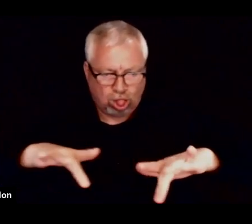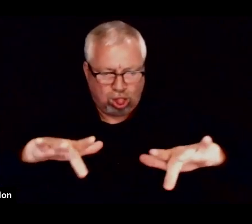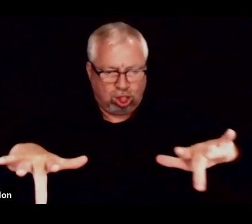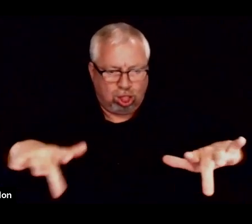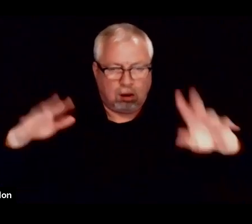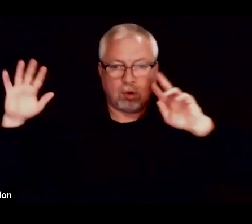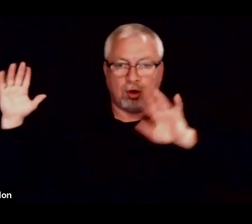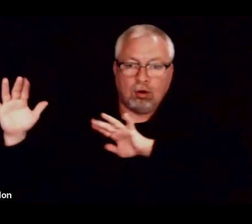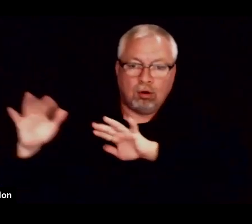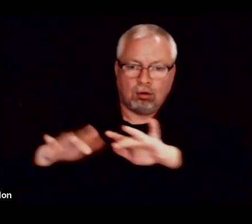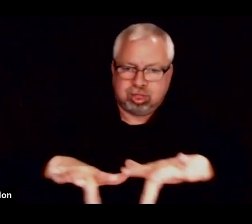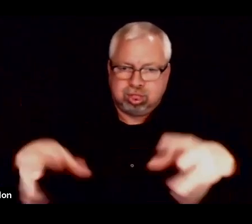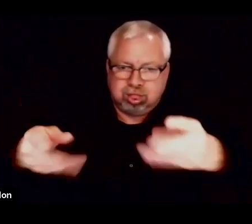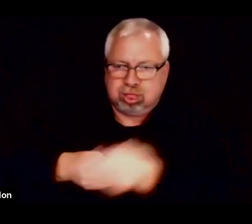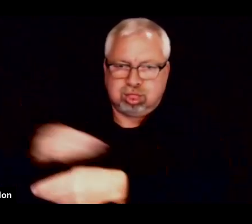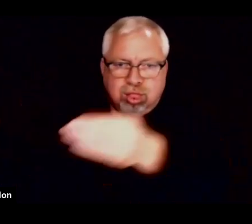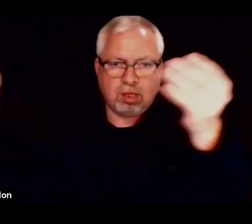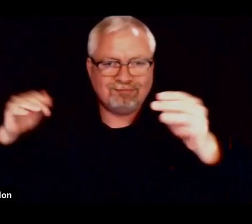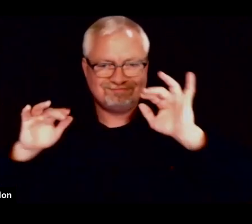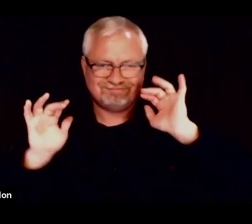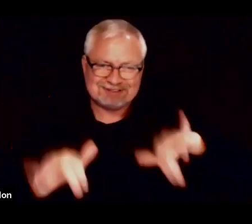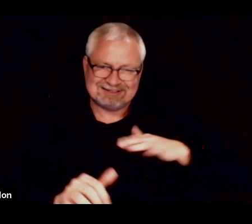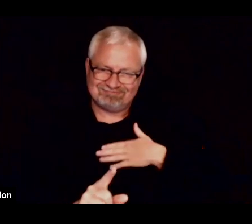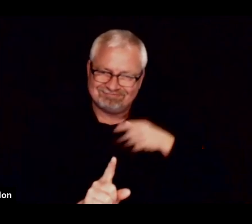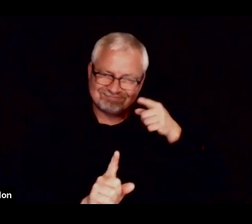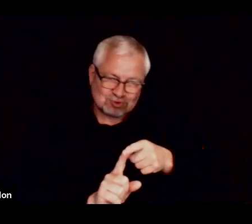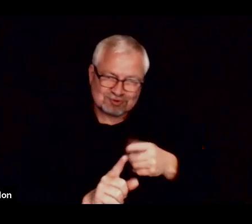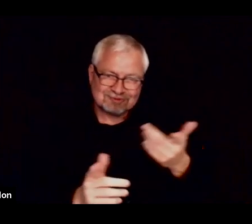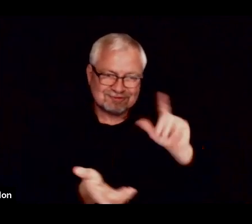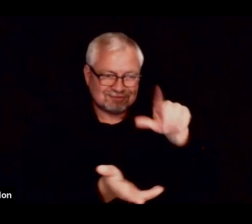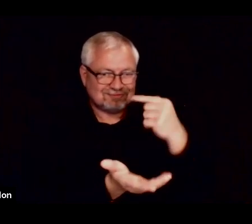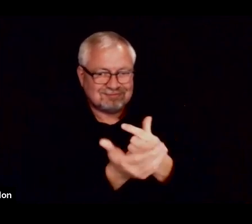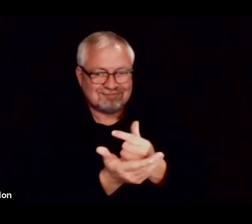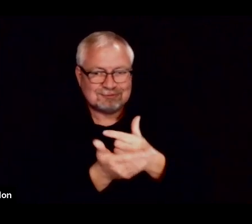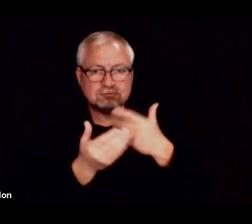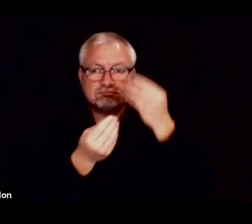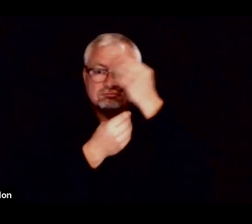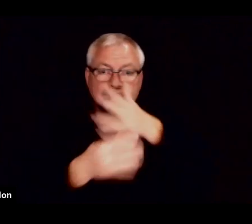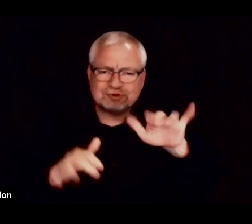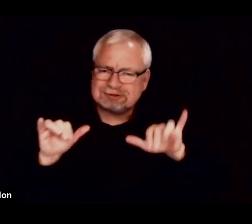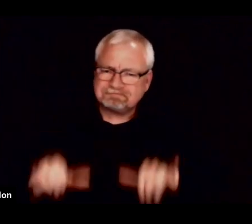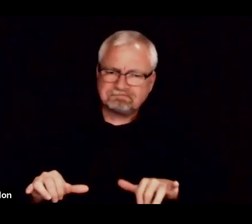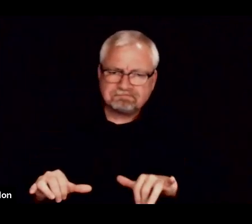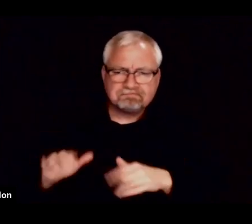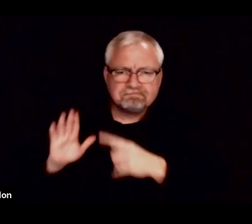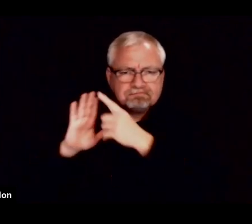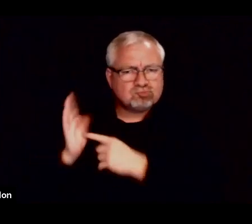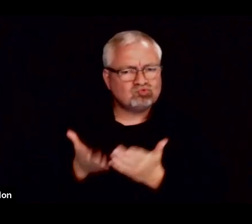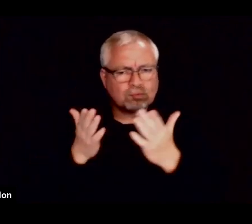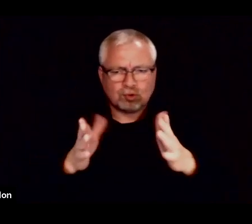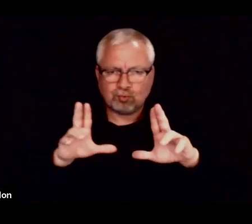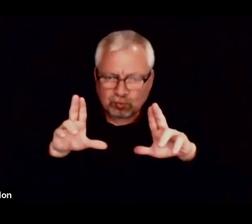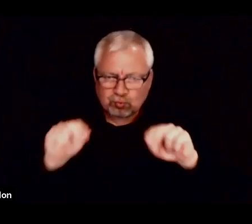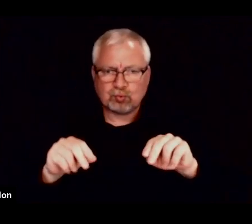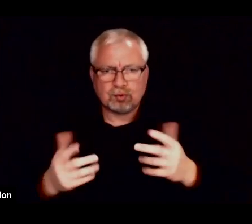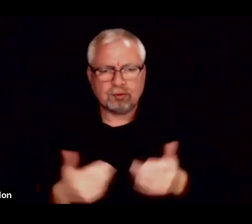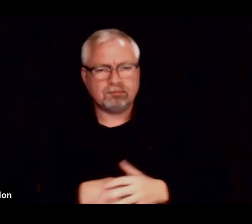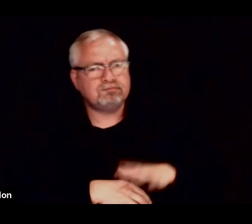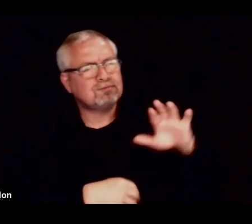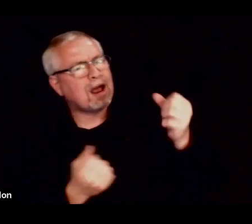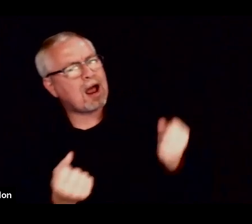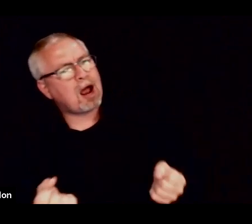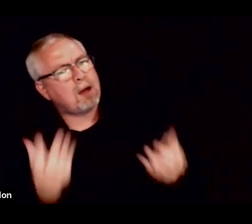has not changed. Can you tell us any more about the size of that event and how people have been contacted? Has there been more